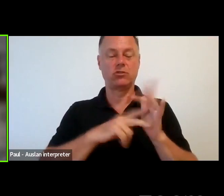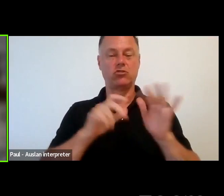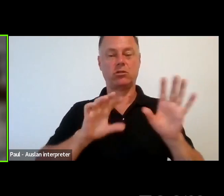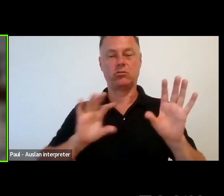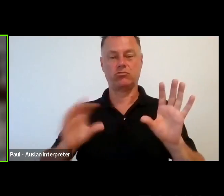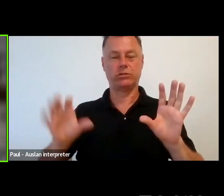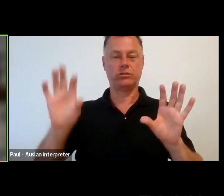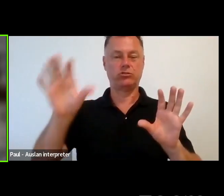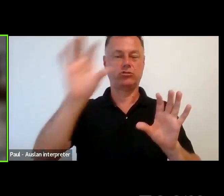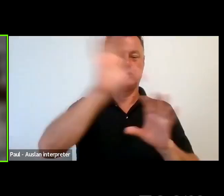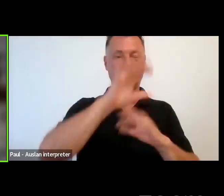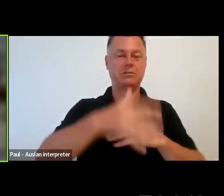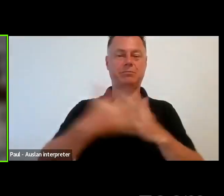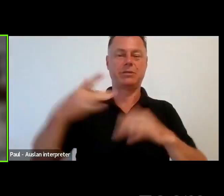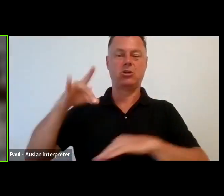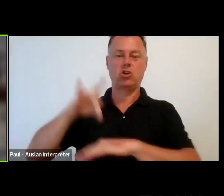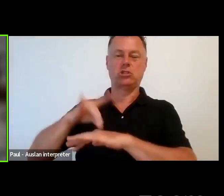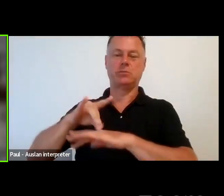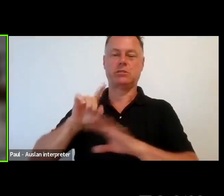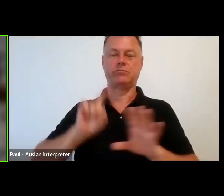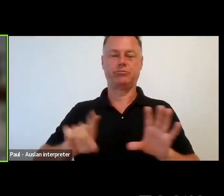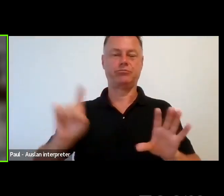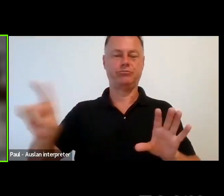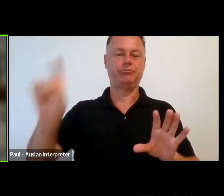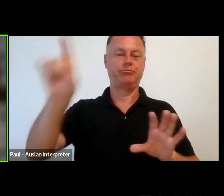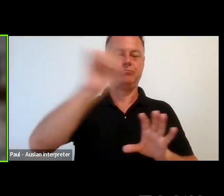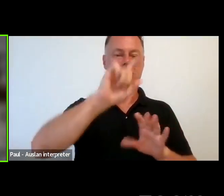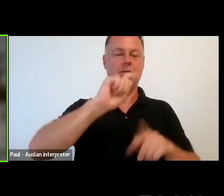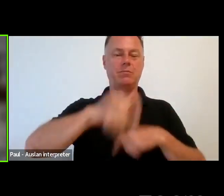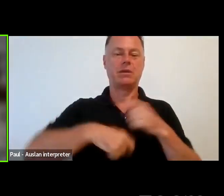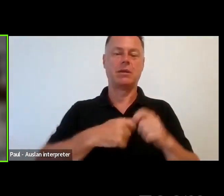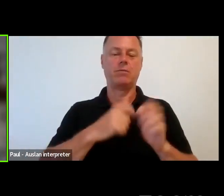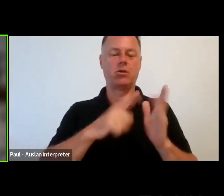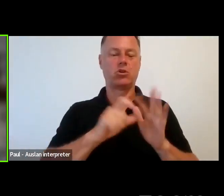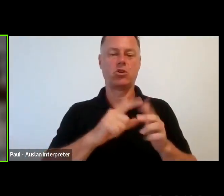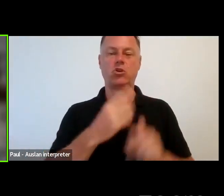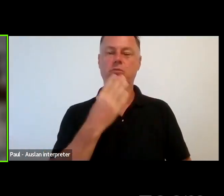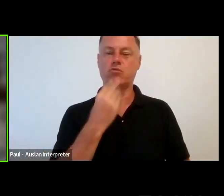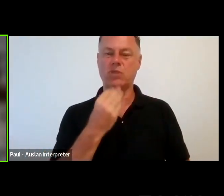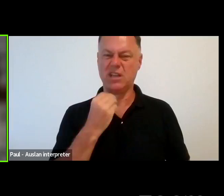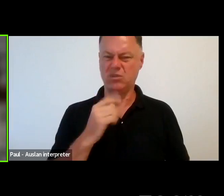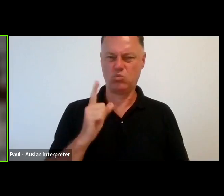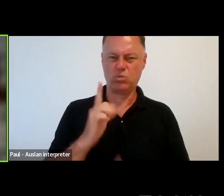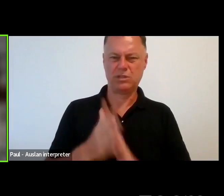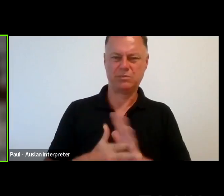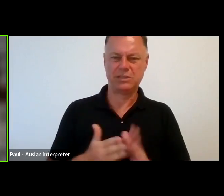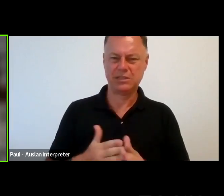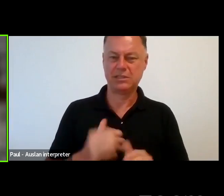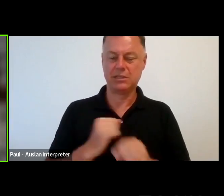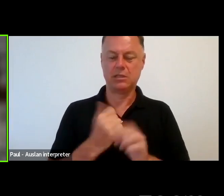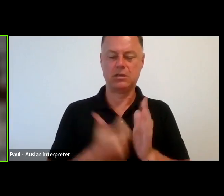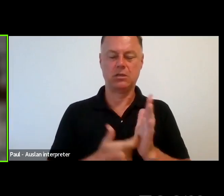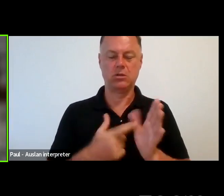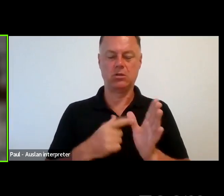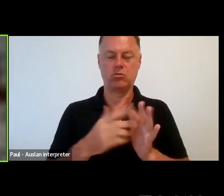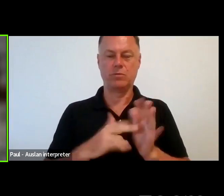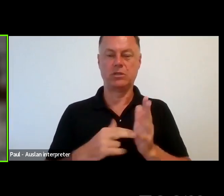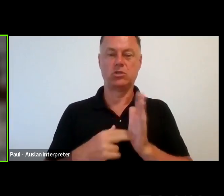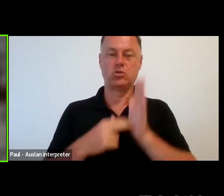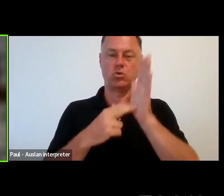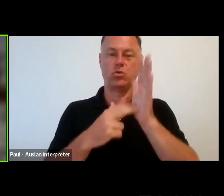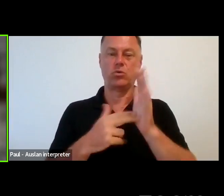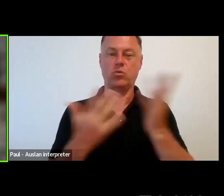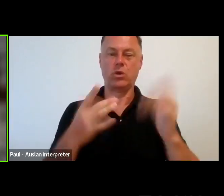the hospitals associated with the regional centres across Victoria. In our region, that's Grampians Health, which has